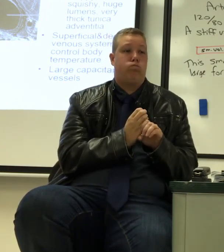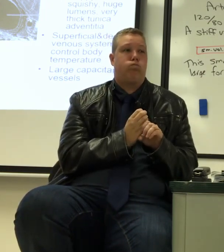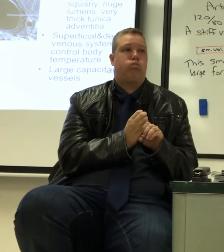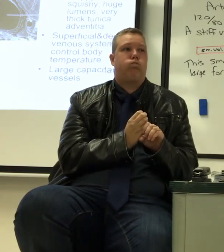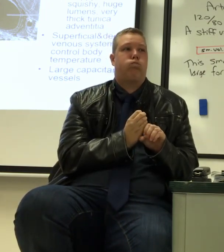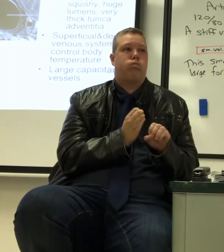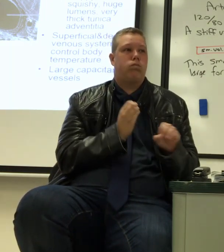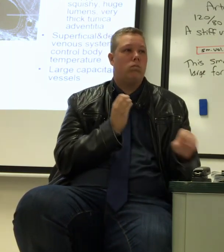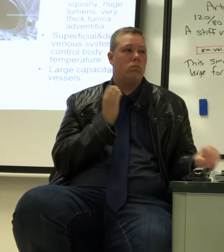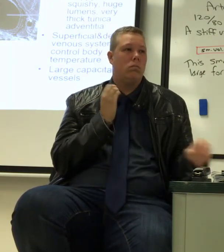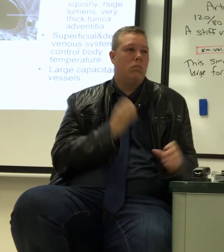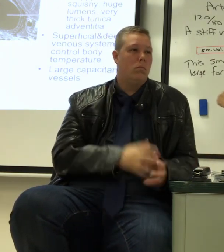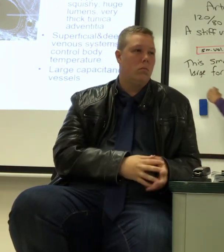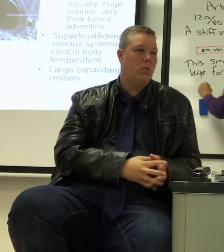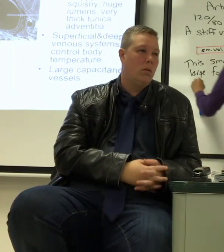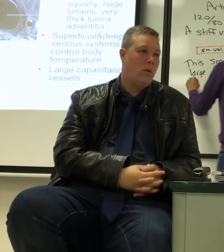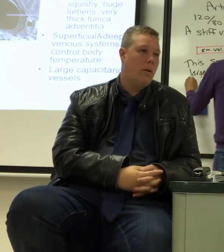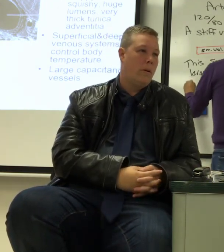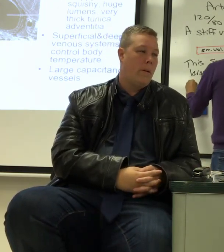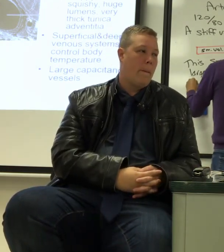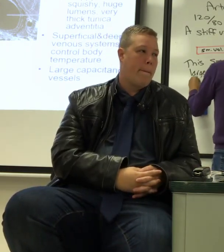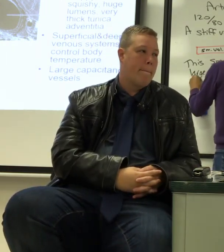result.